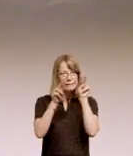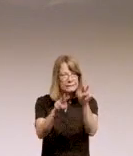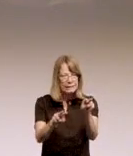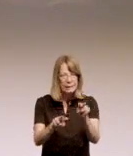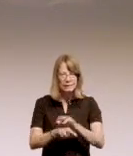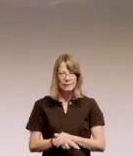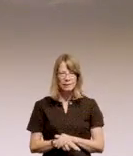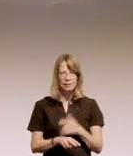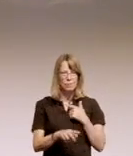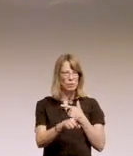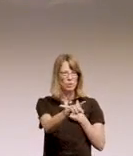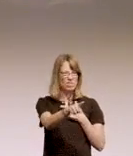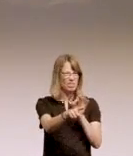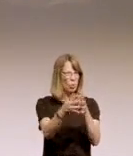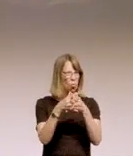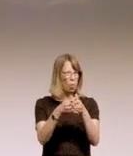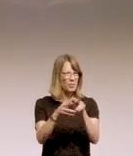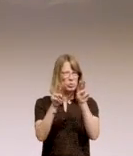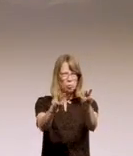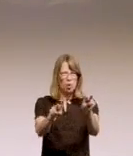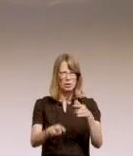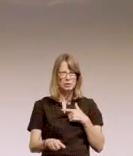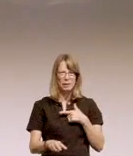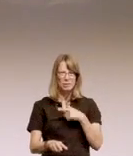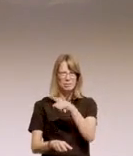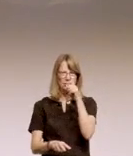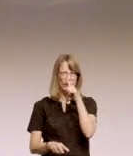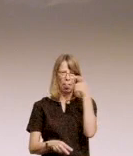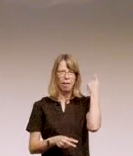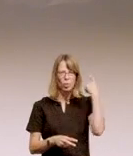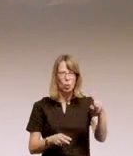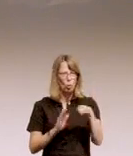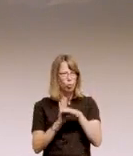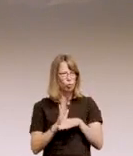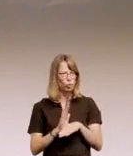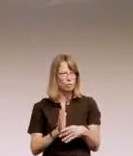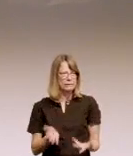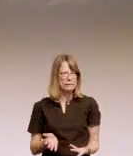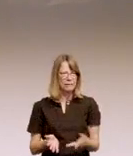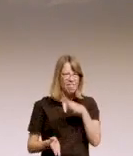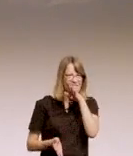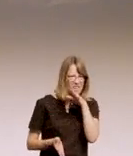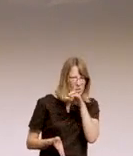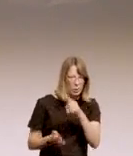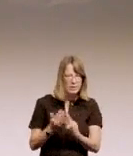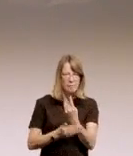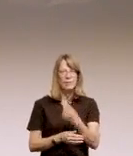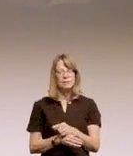technology, the value isn't there anymore because no one can understand the soccer game. And this is the problem that we found with the